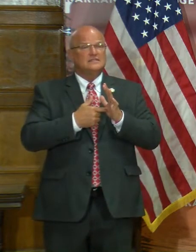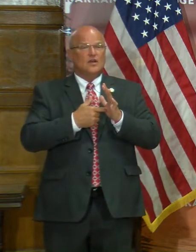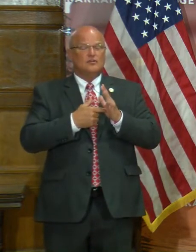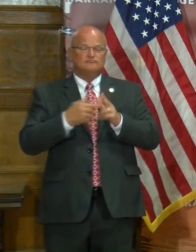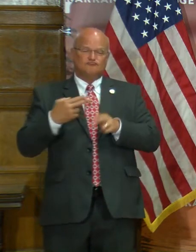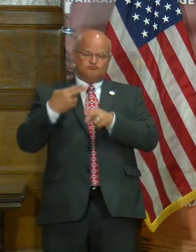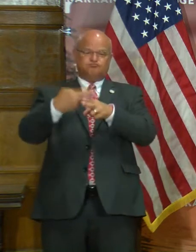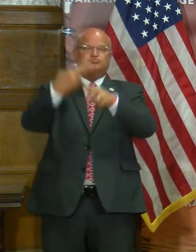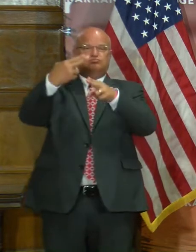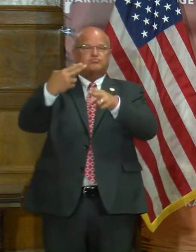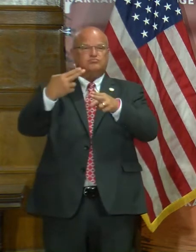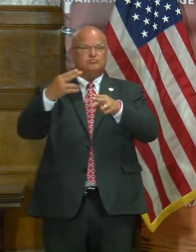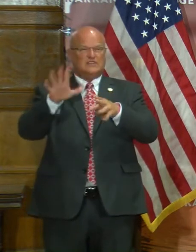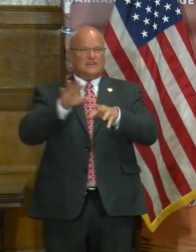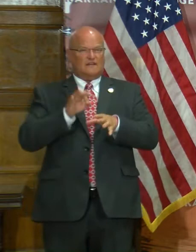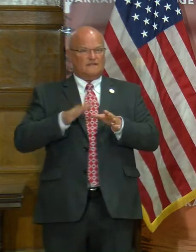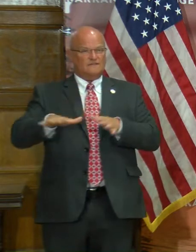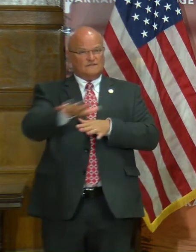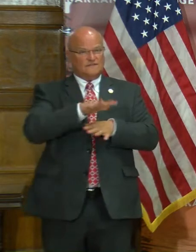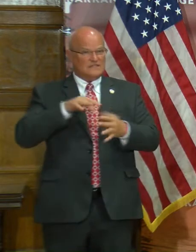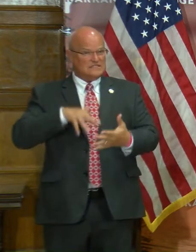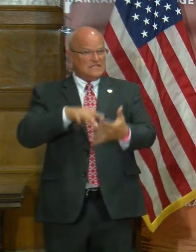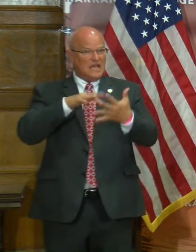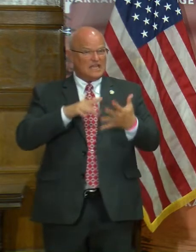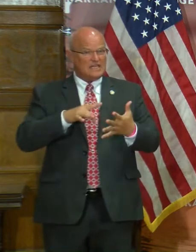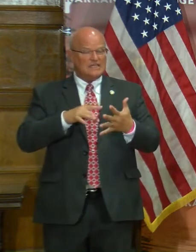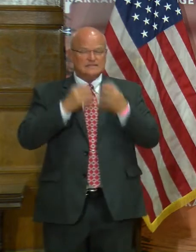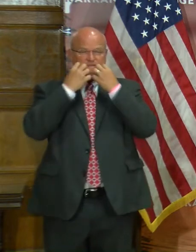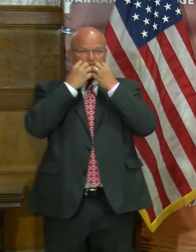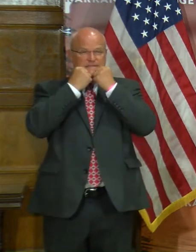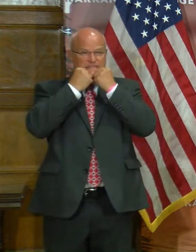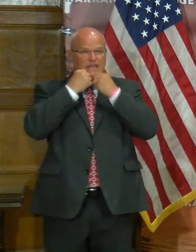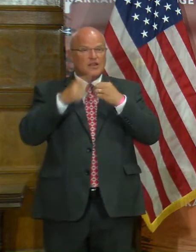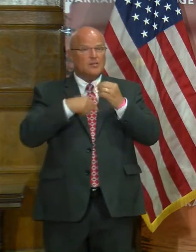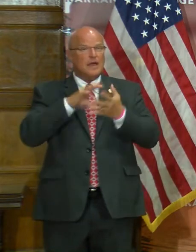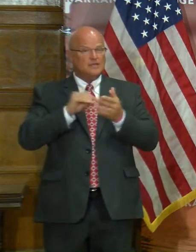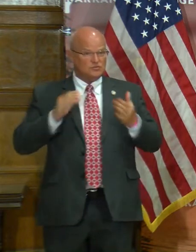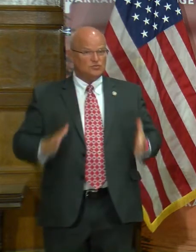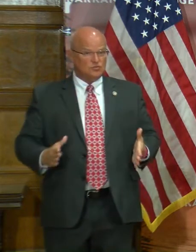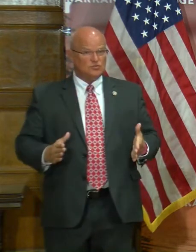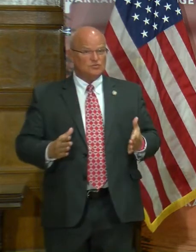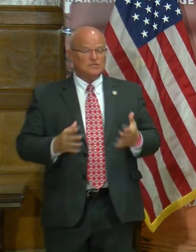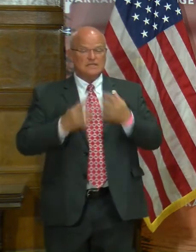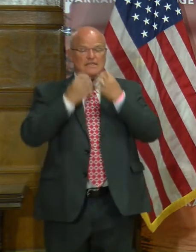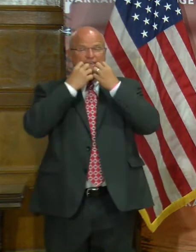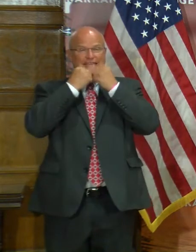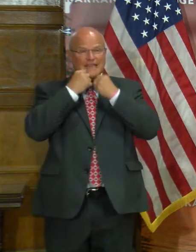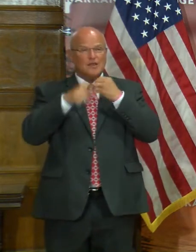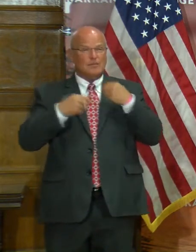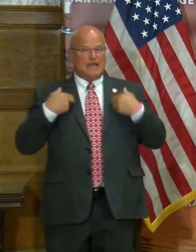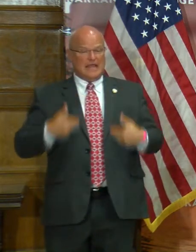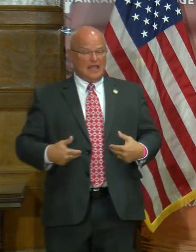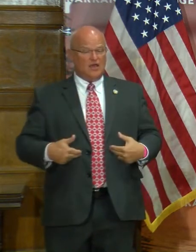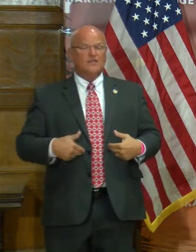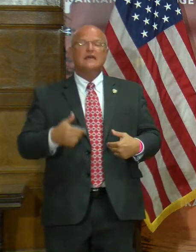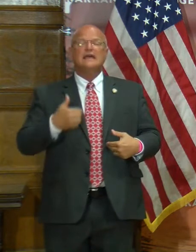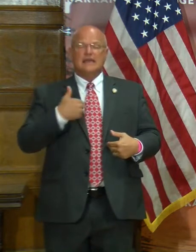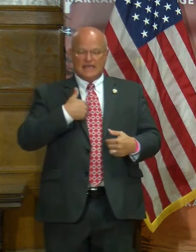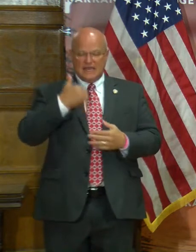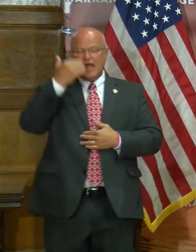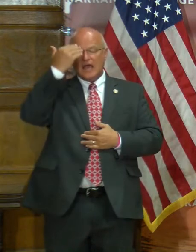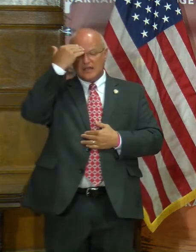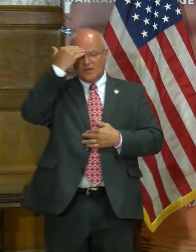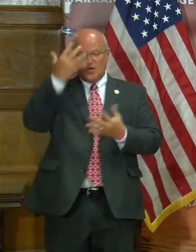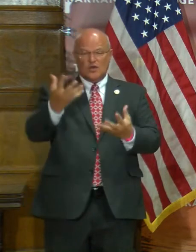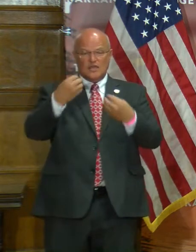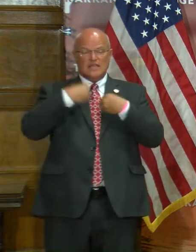distinguished in their particular fields. They care about students, they care about health, and I'm confident that they're going to give